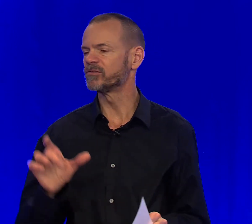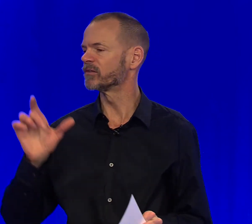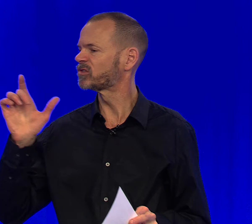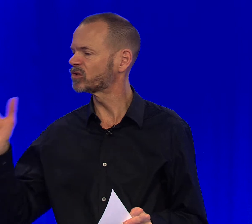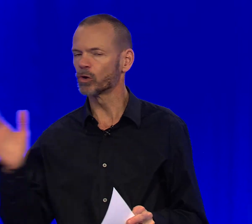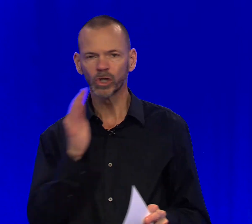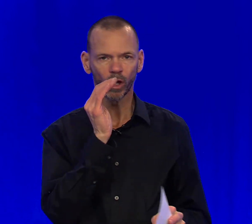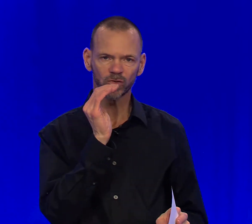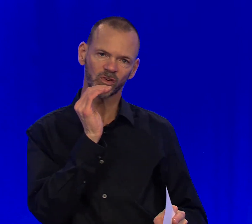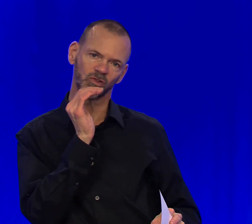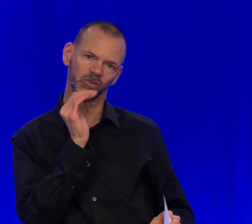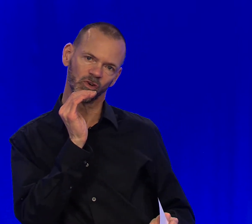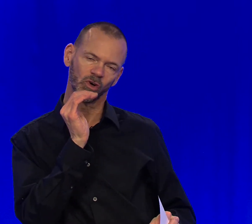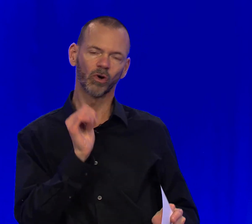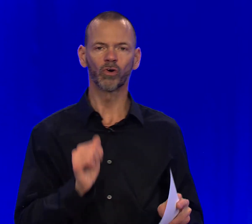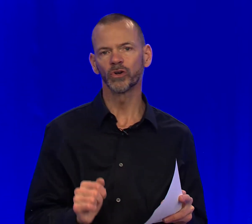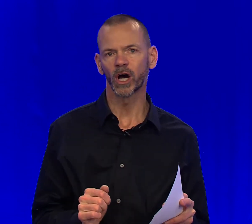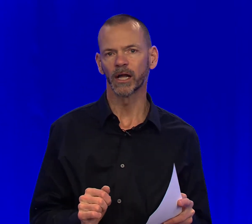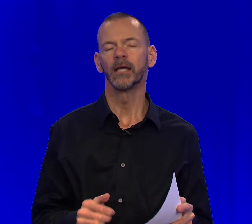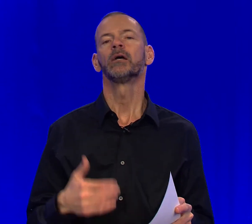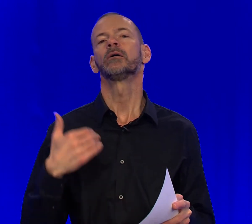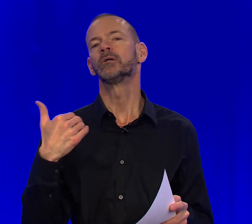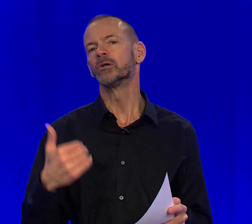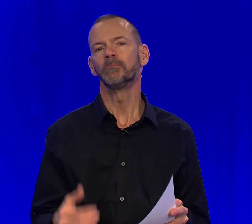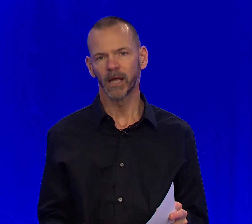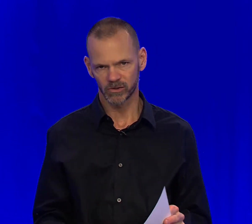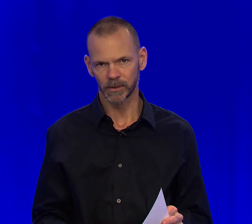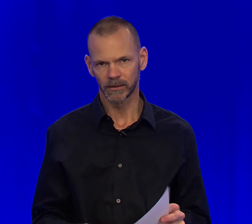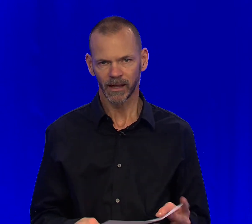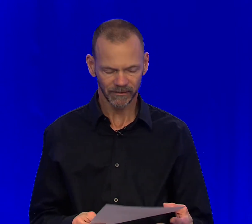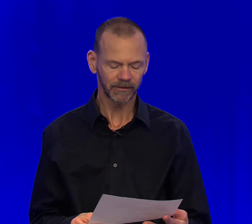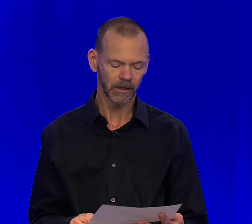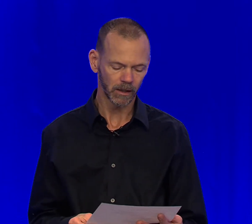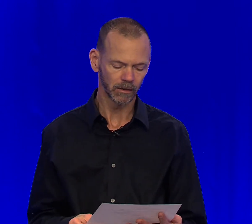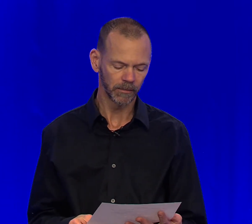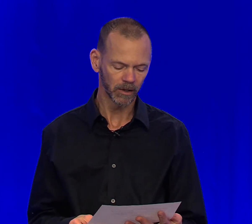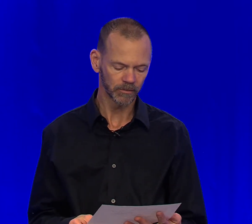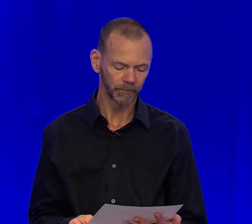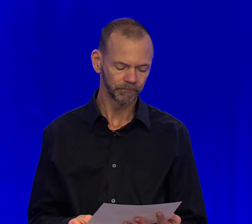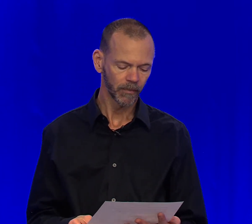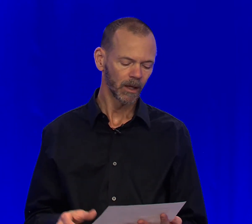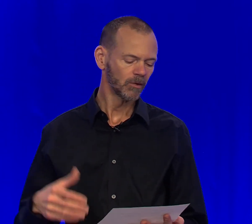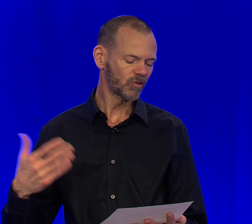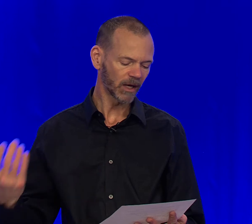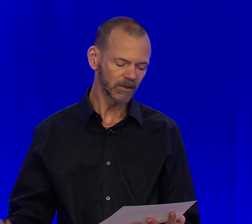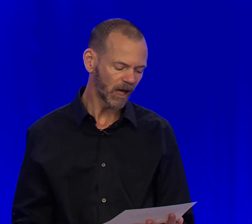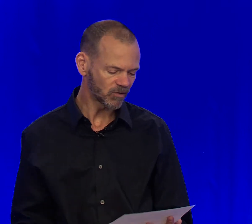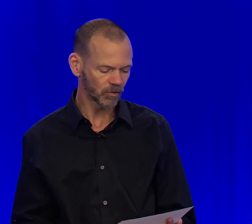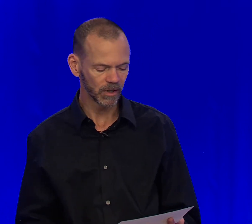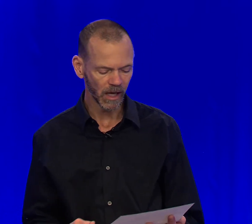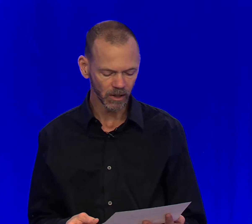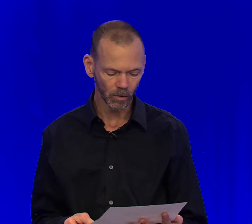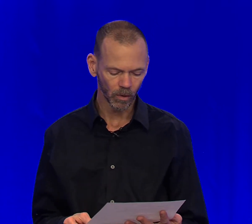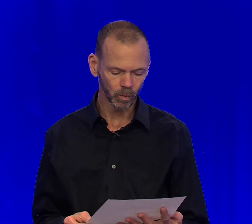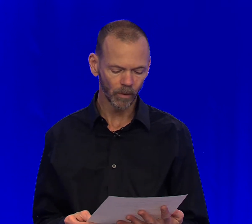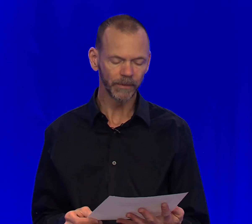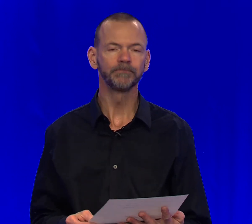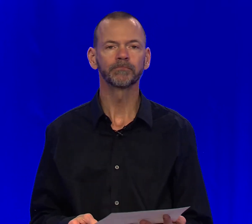you have scoliosis or not, good management. That's the key, good management. Second case, 38-year-old woman.